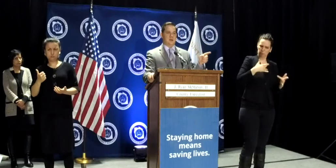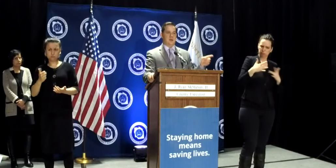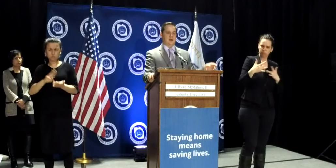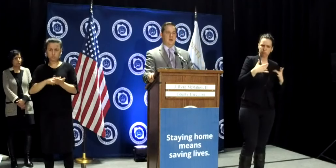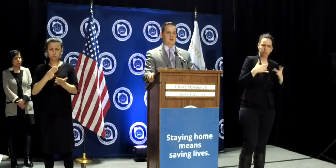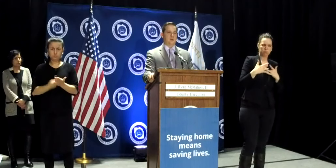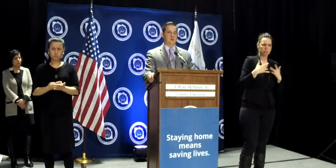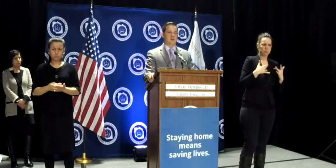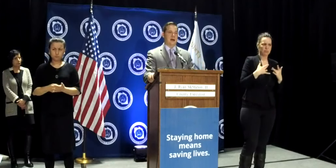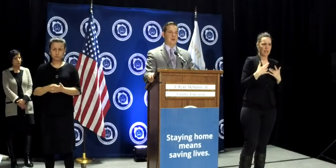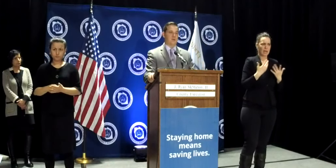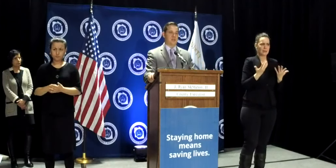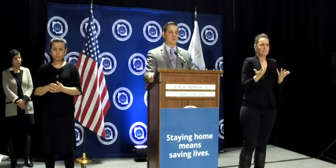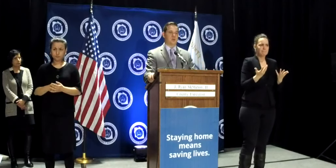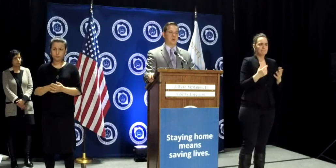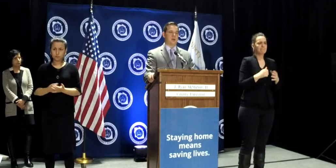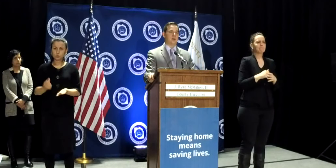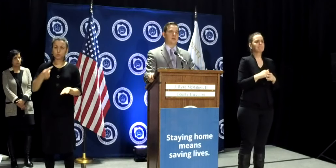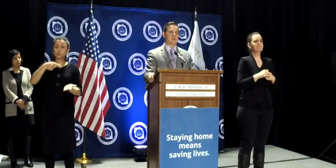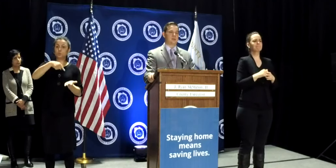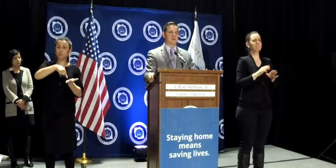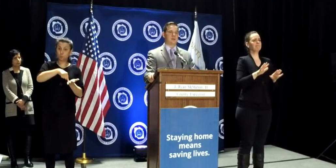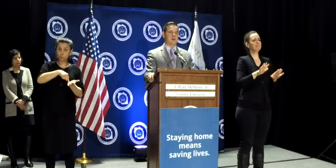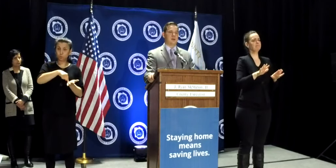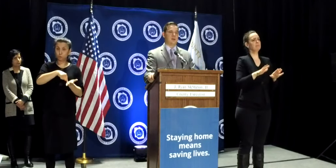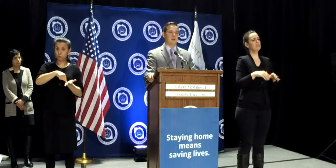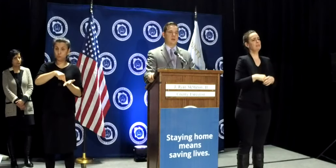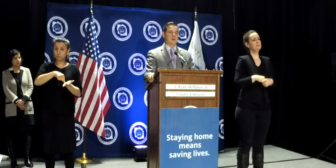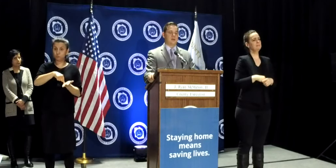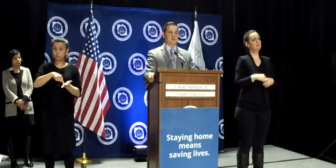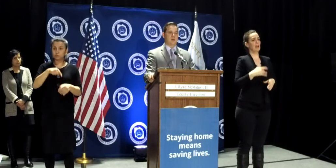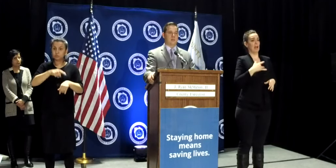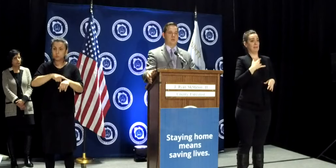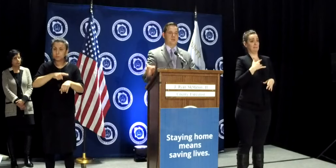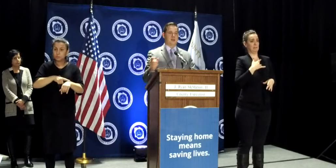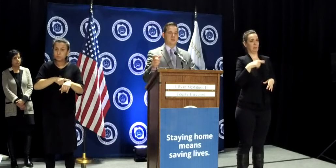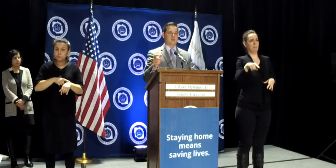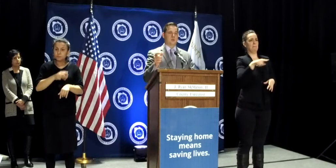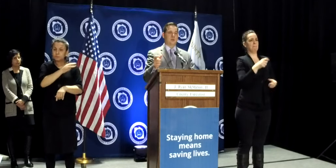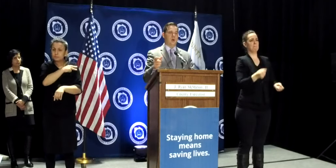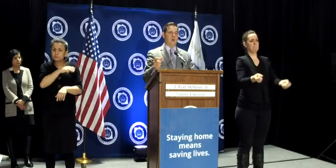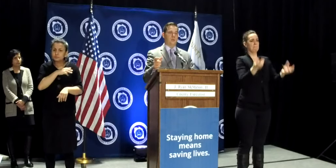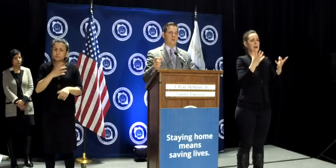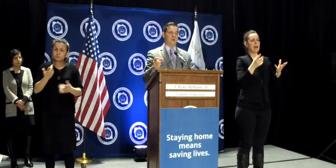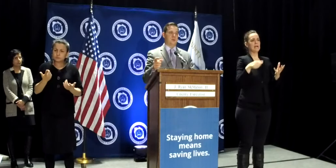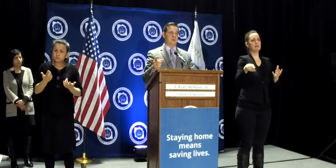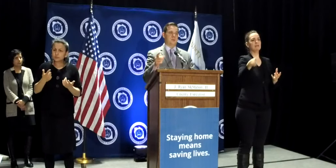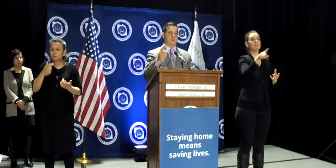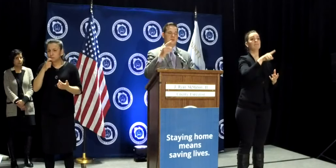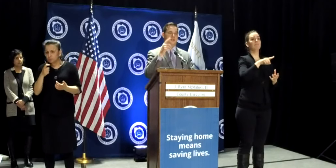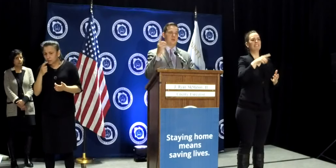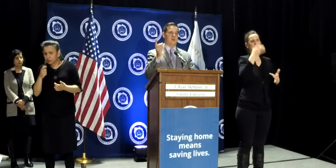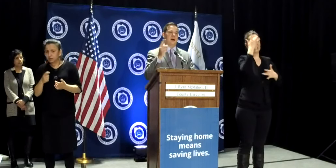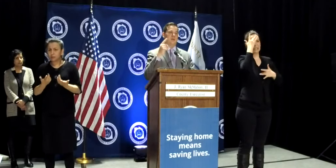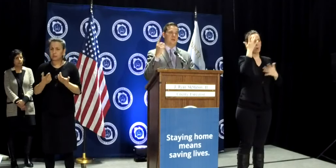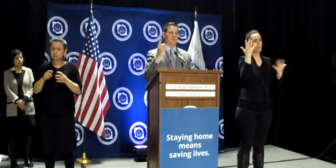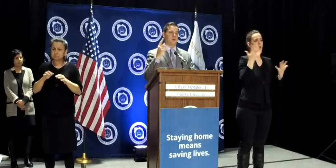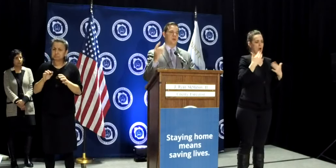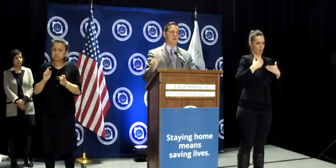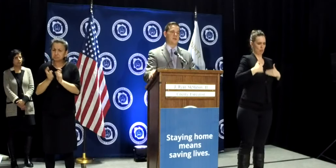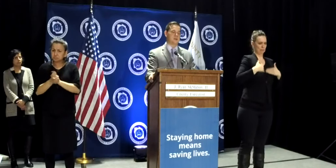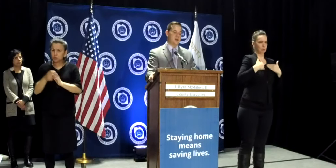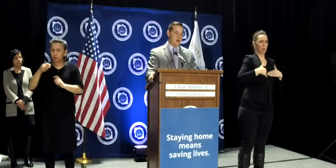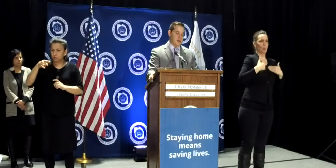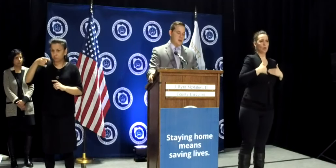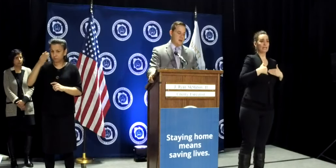this, there was a lot of respiratory illness still. And so our percentages were lower because people were sick with a lot of